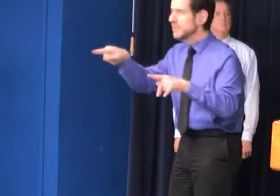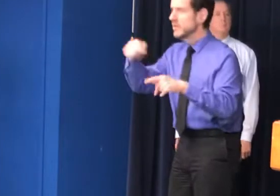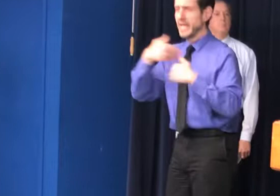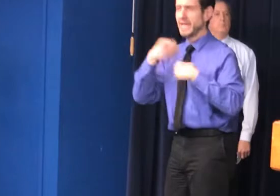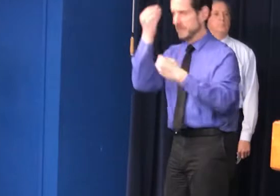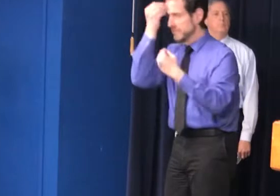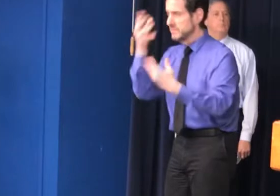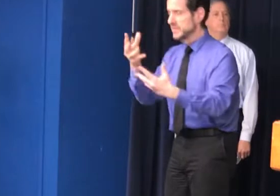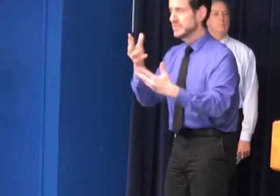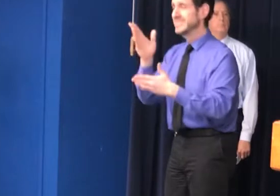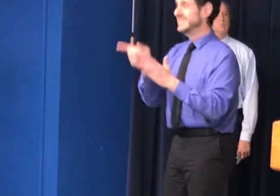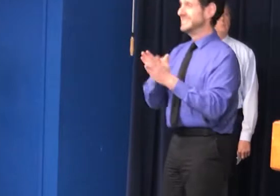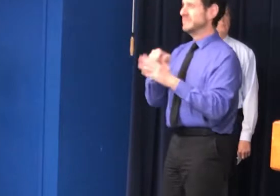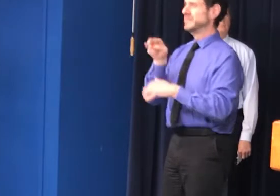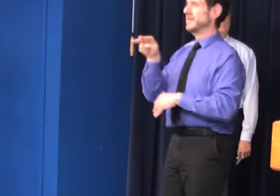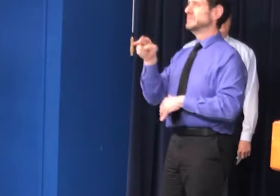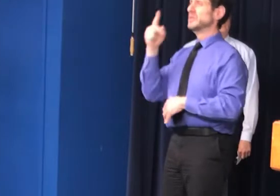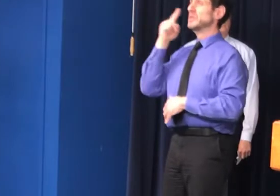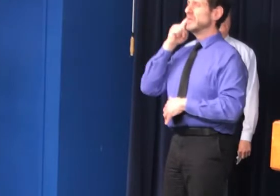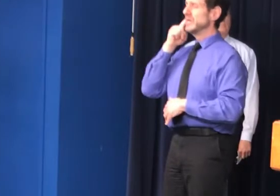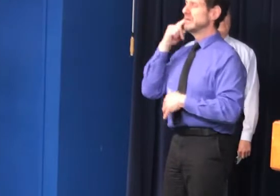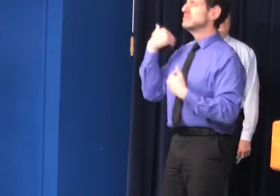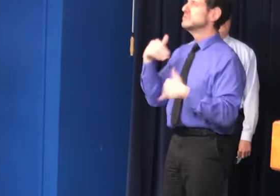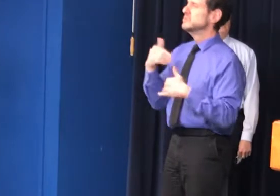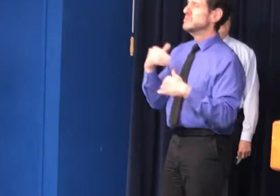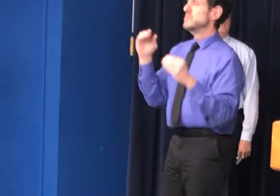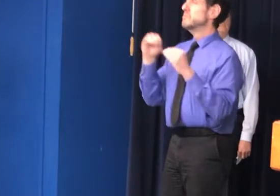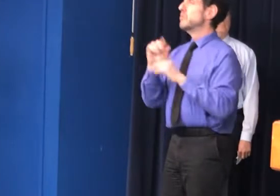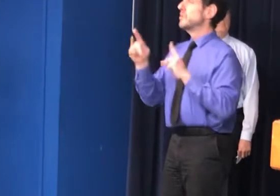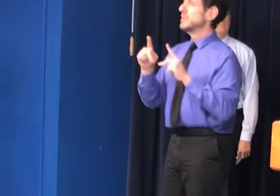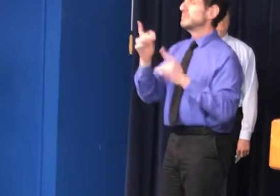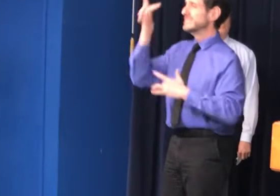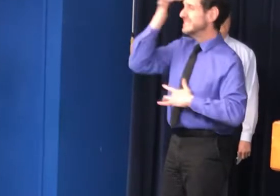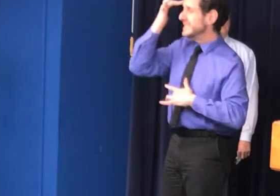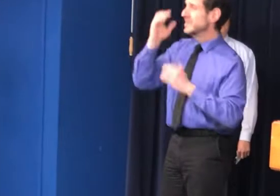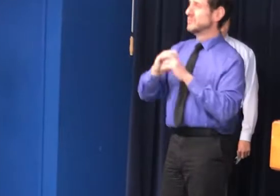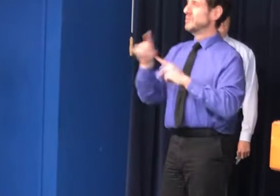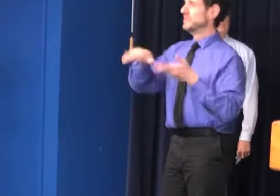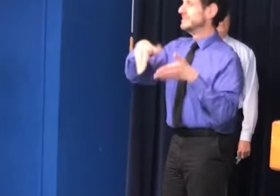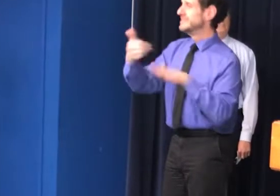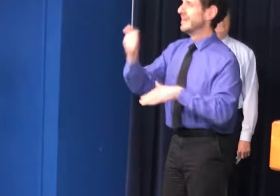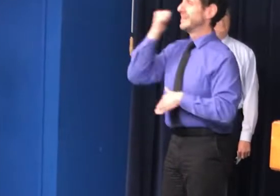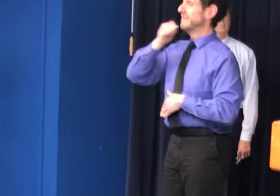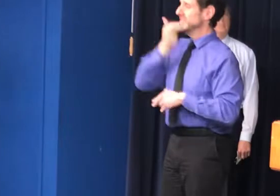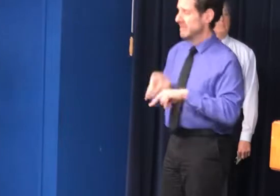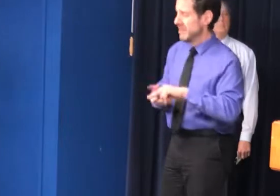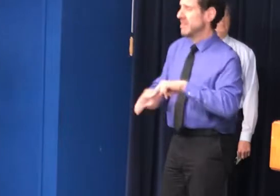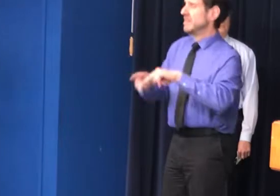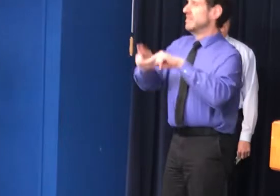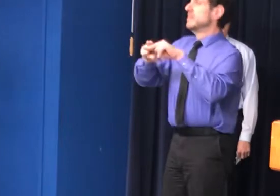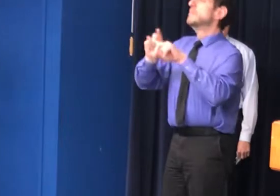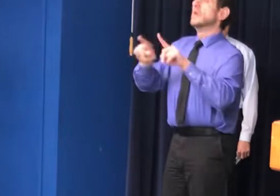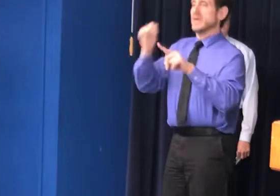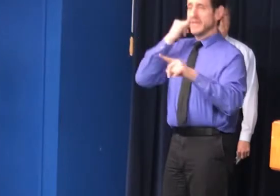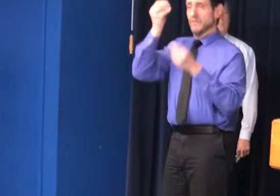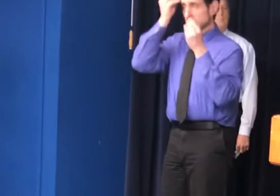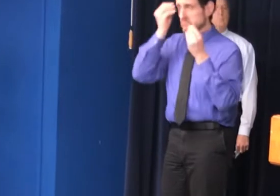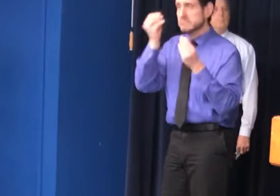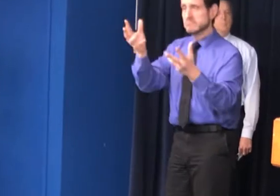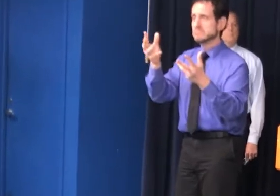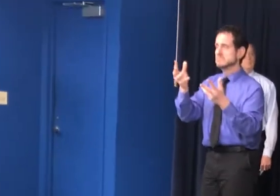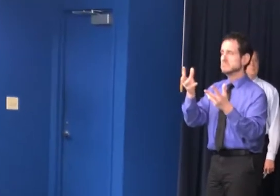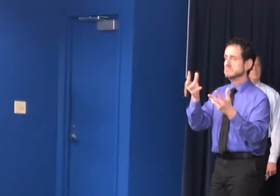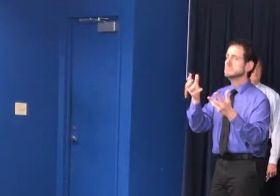it is to hear the news of more cases and deaths each day, I do believe sharing this information will keep us focused